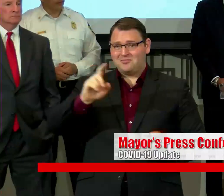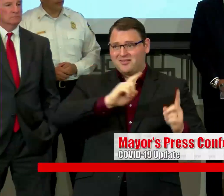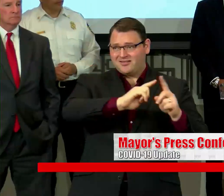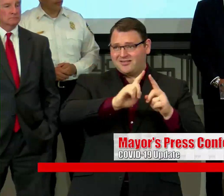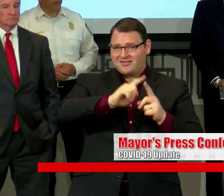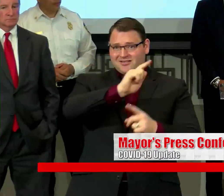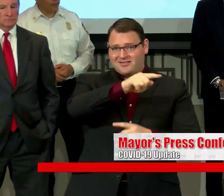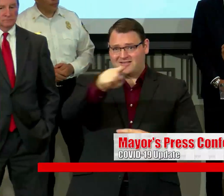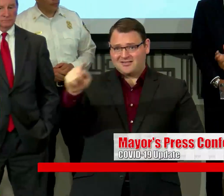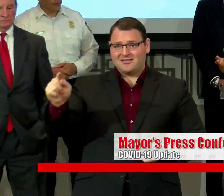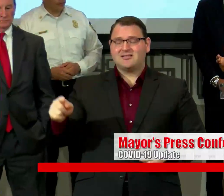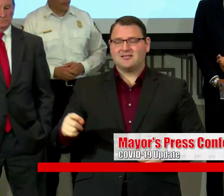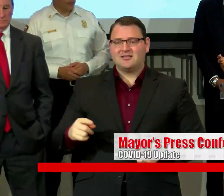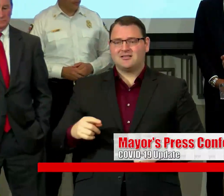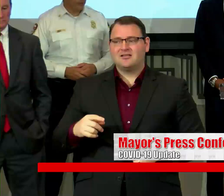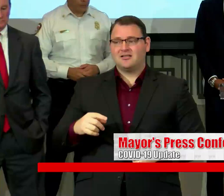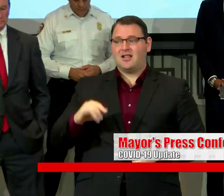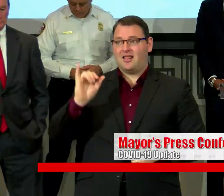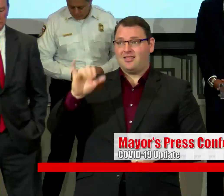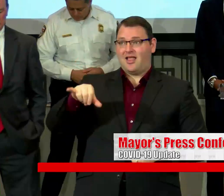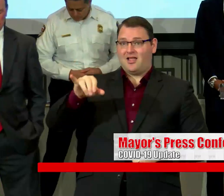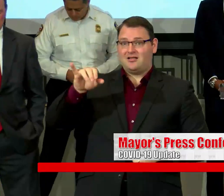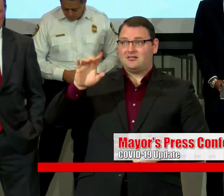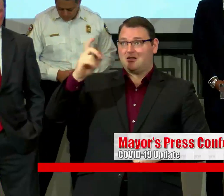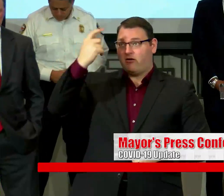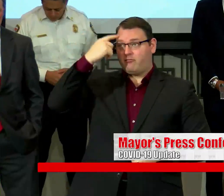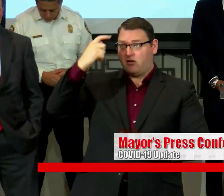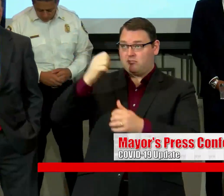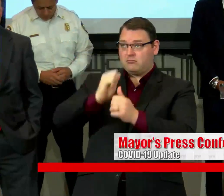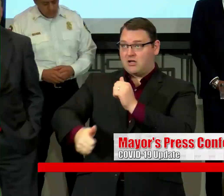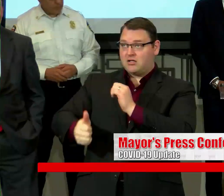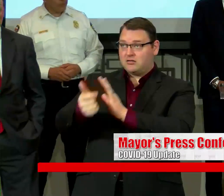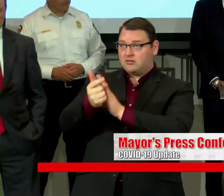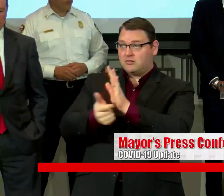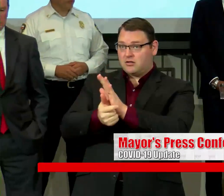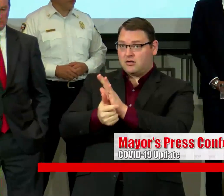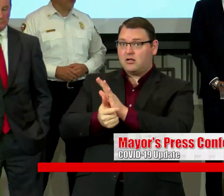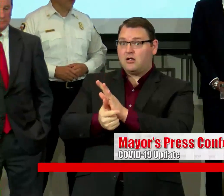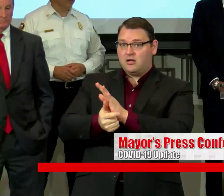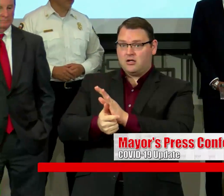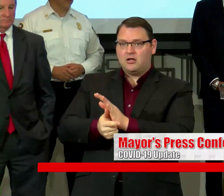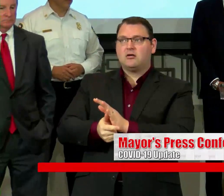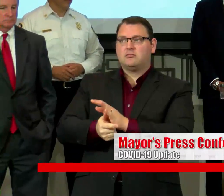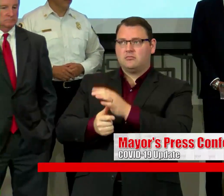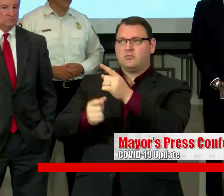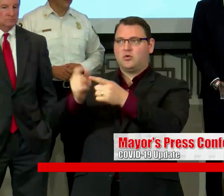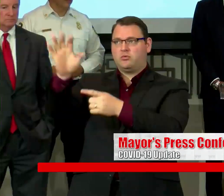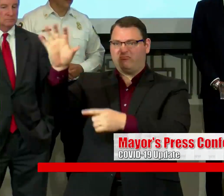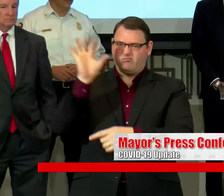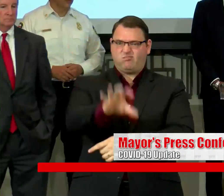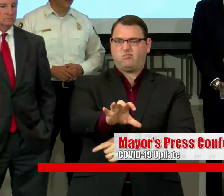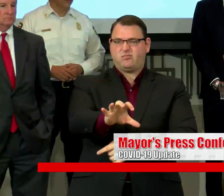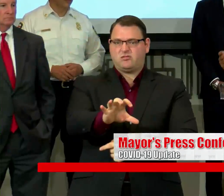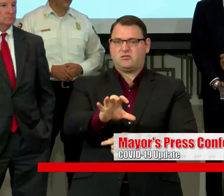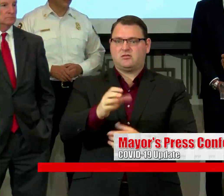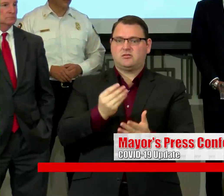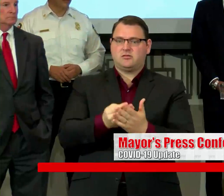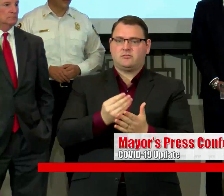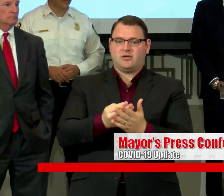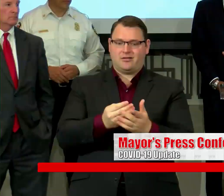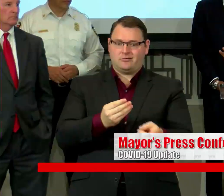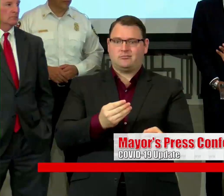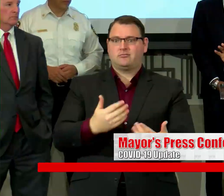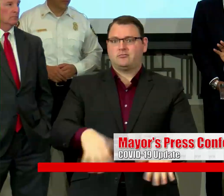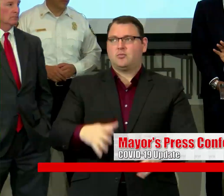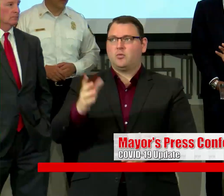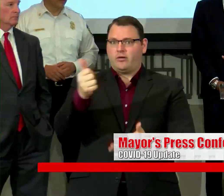significantly from the stimulus package. And at some point in time, we're going to get back to normal operations, and